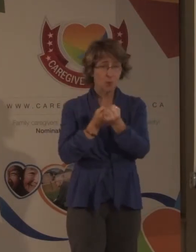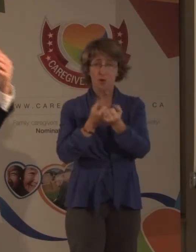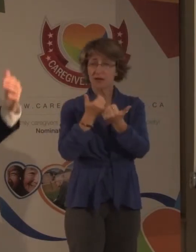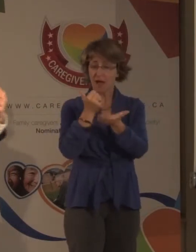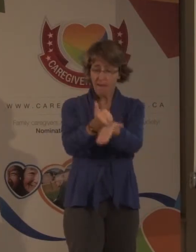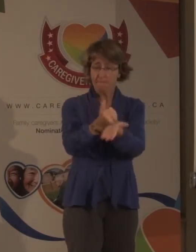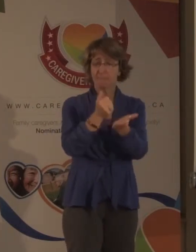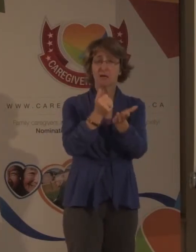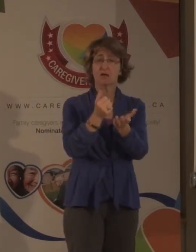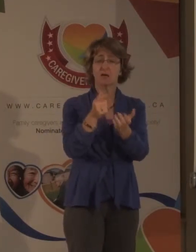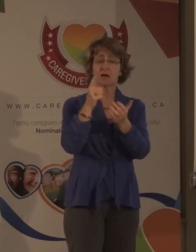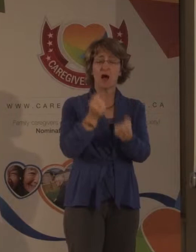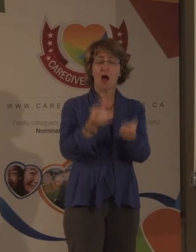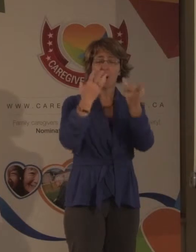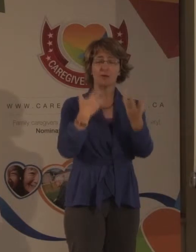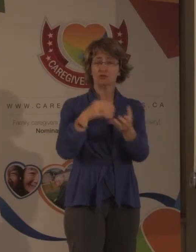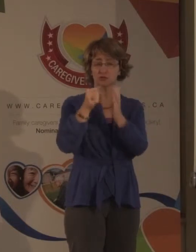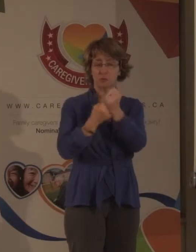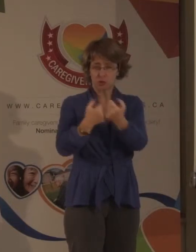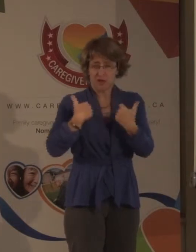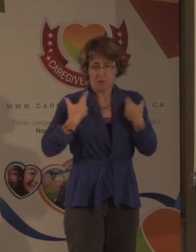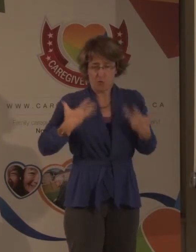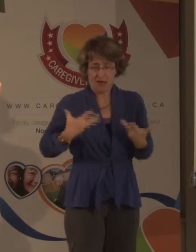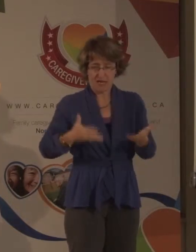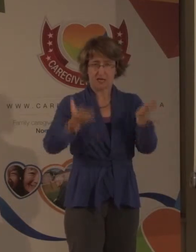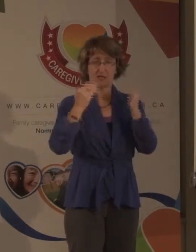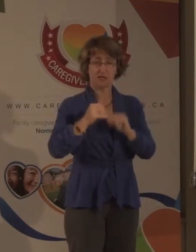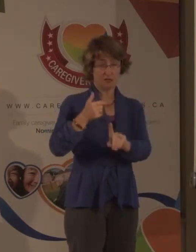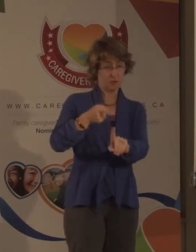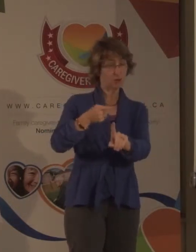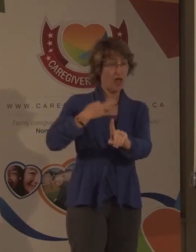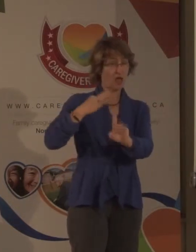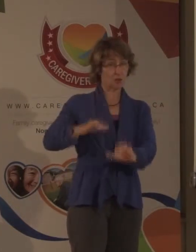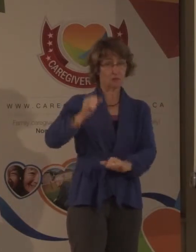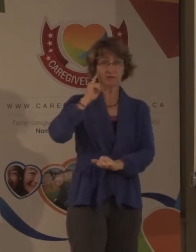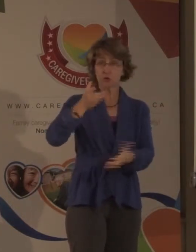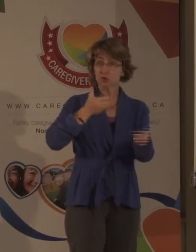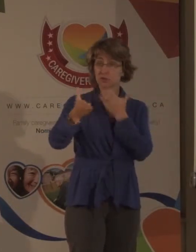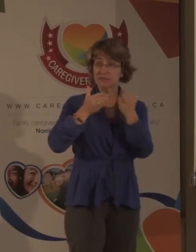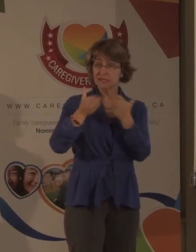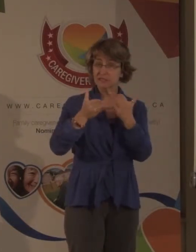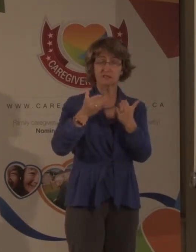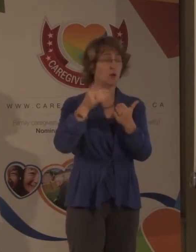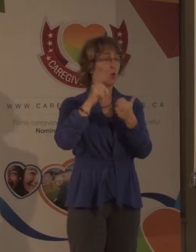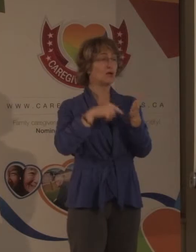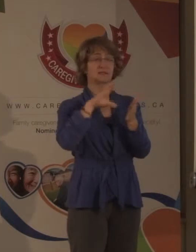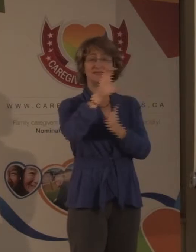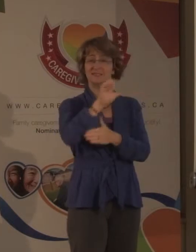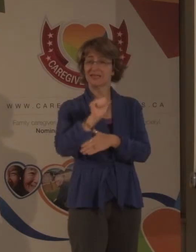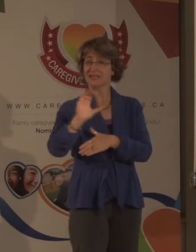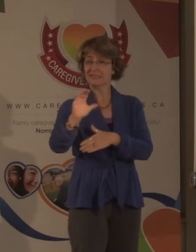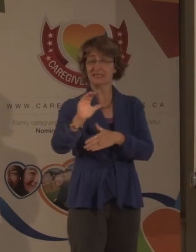caregivers. What's the extent of her support network? Eligibility for services. So what is the Community Care Access